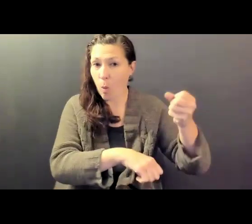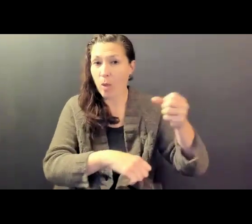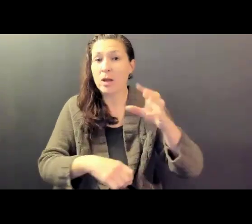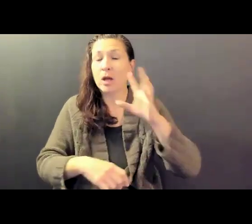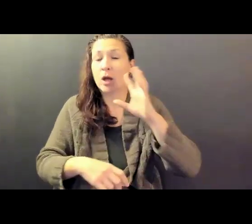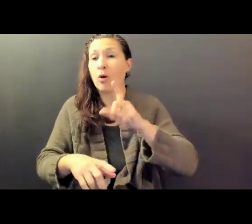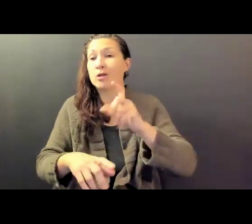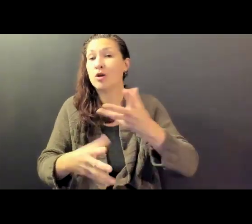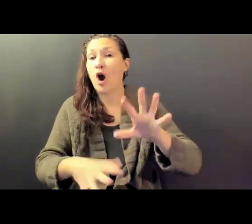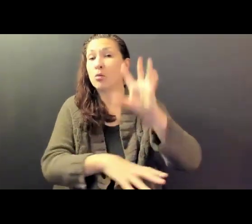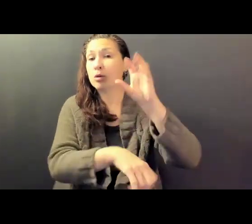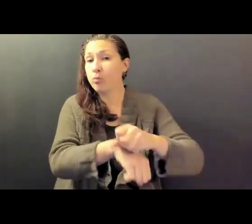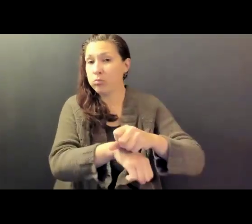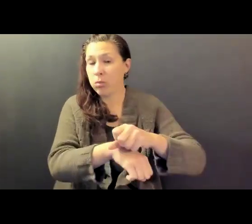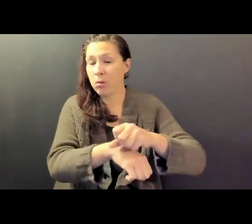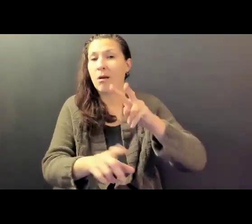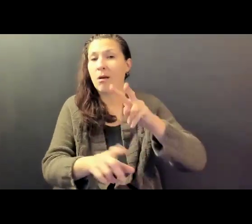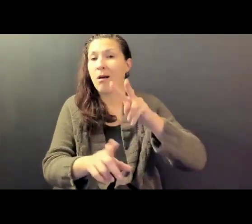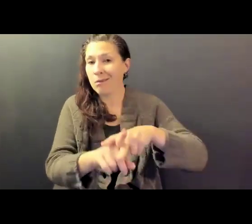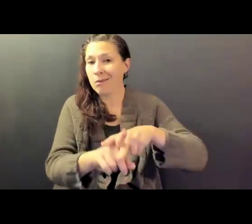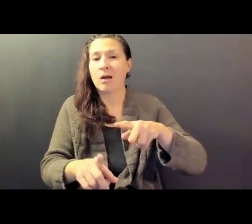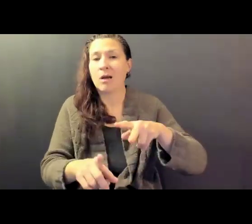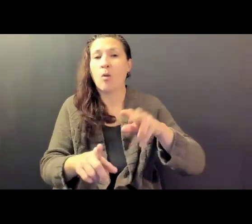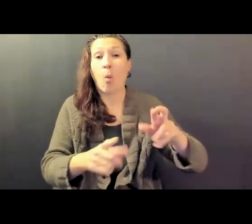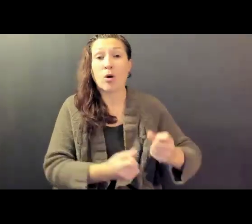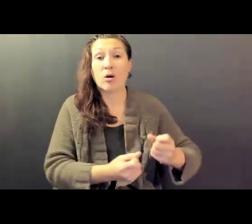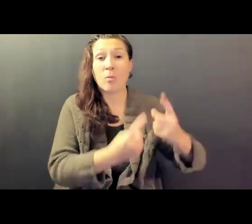Yep. we have obligated all of the money.